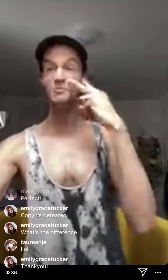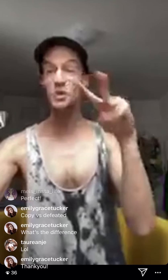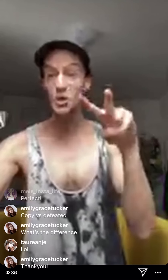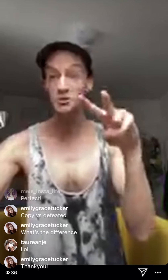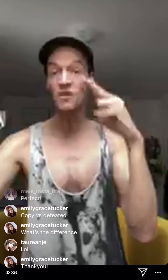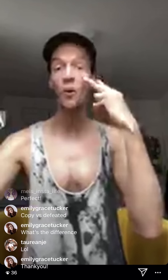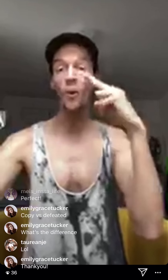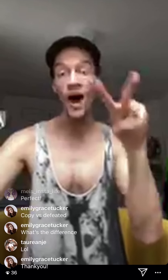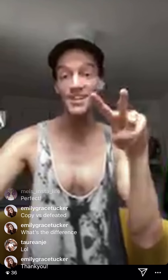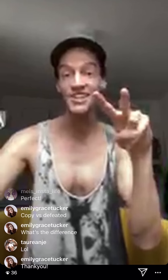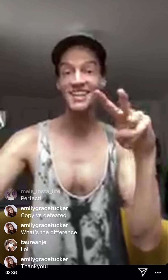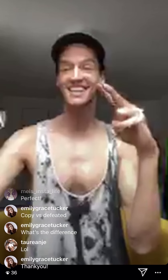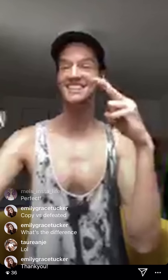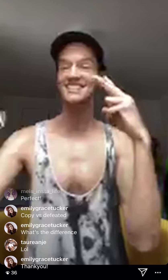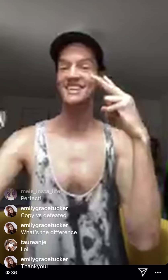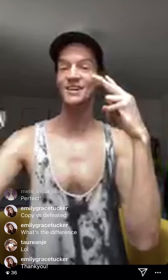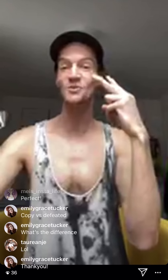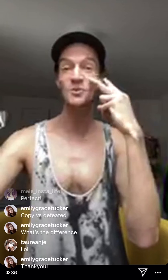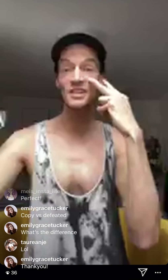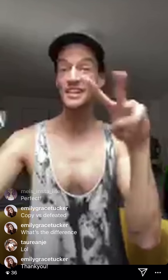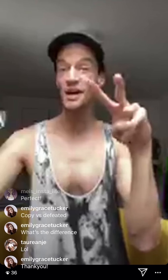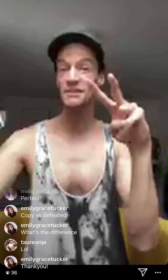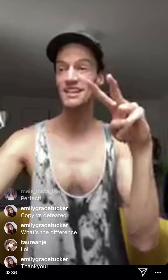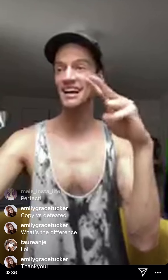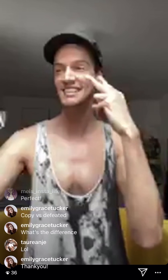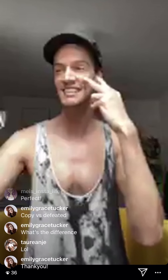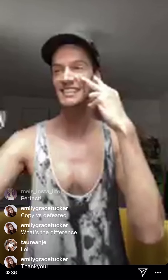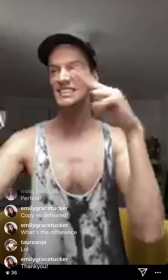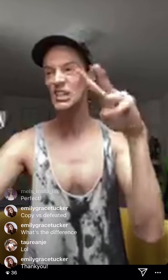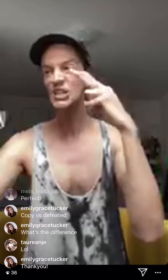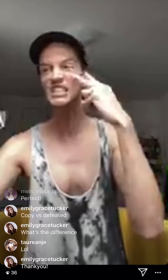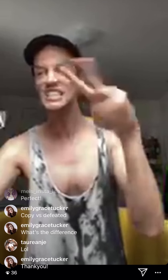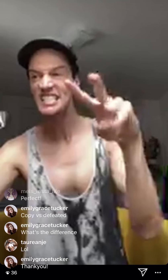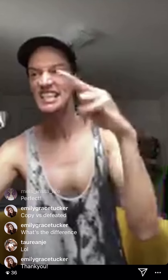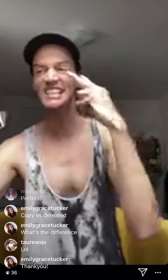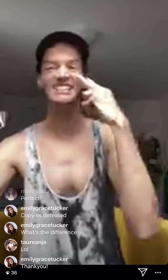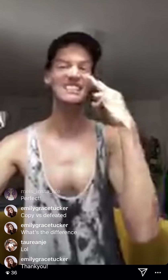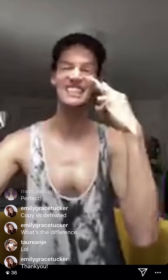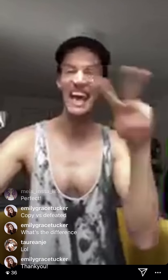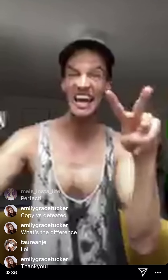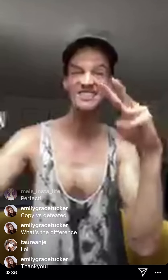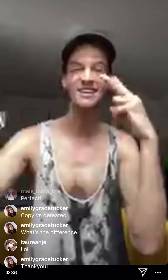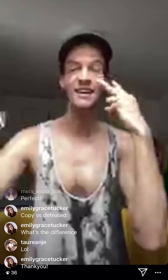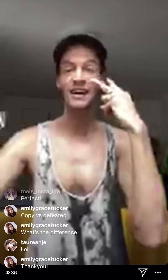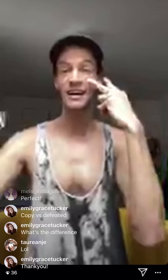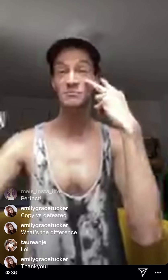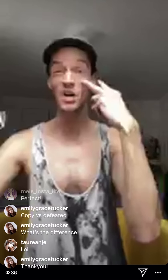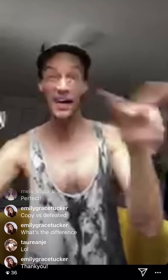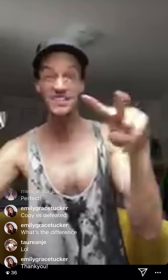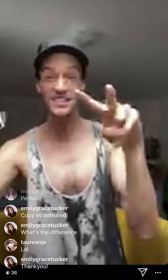observe, watch. This is a really common sign to look, to see, to gaze. Oh, I see you.